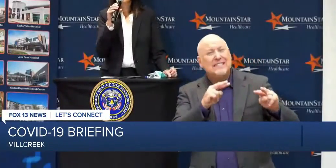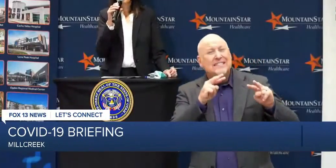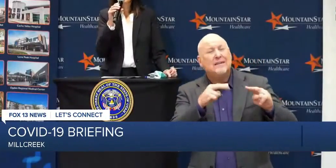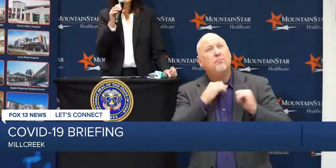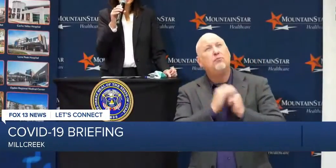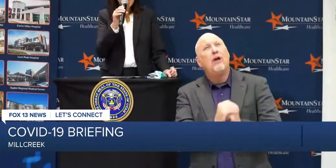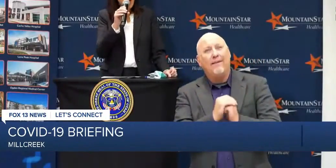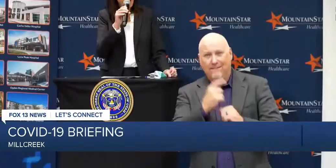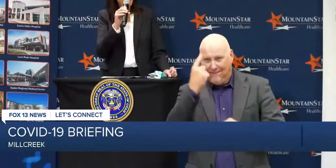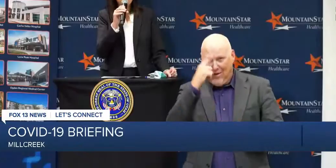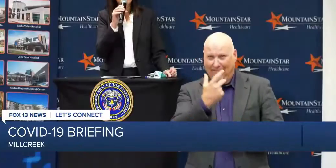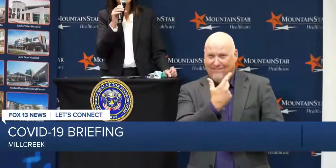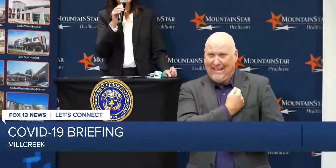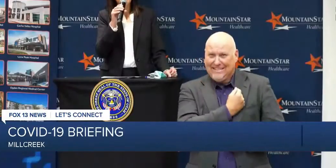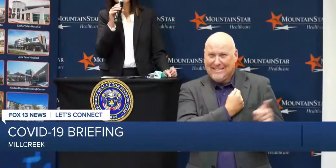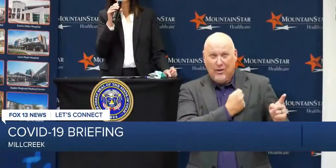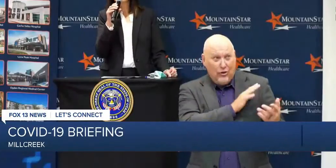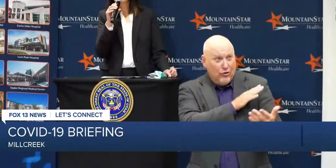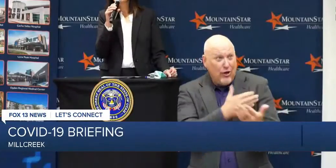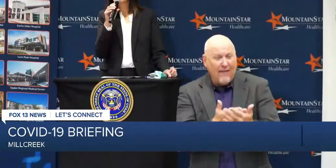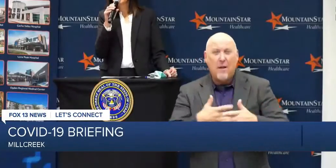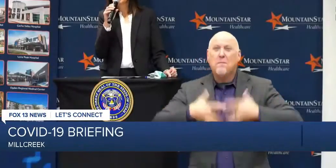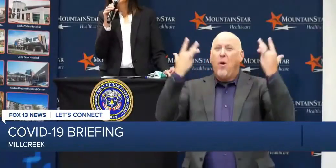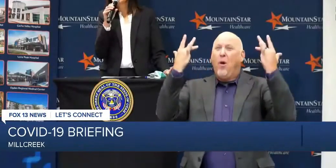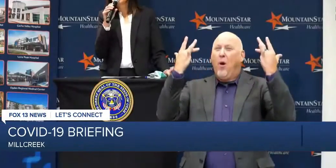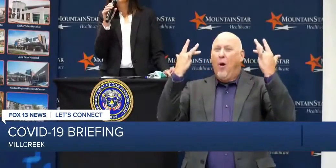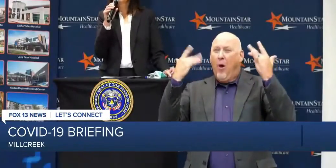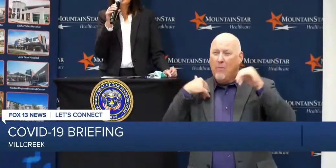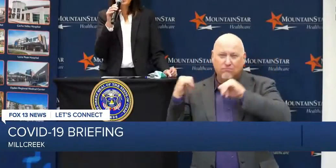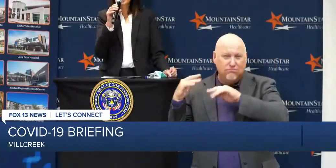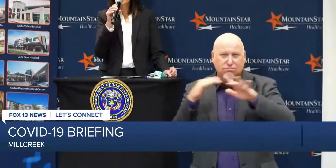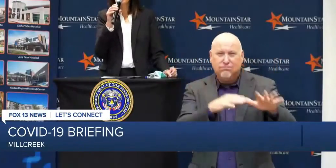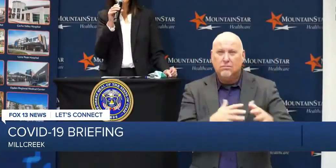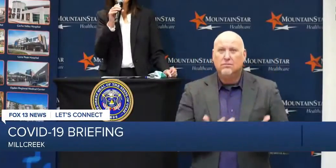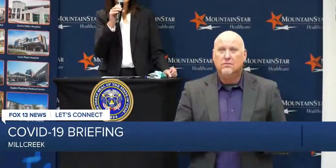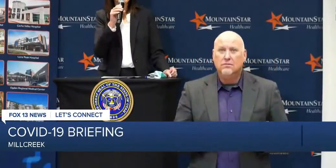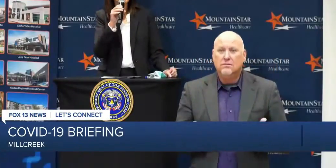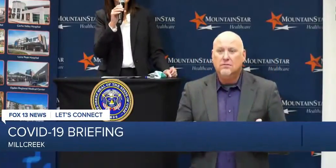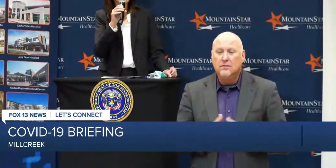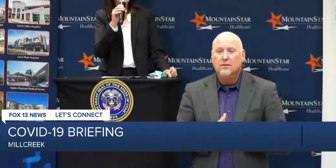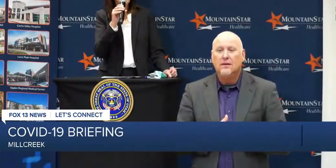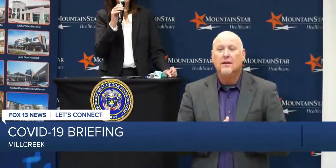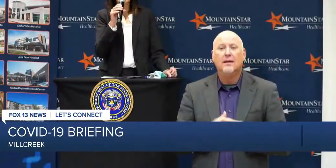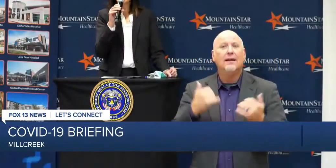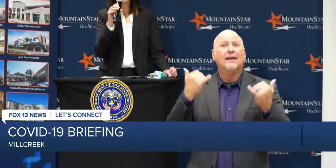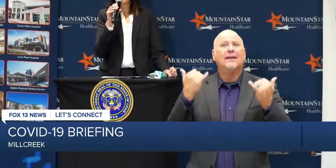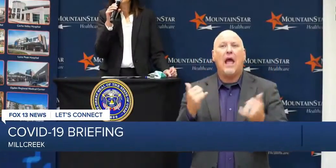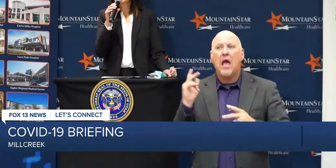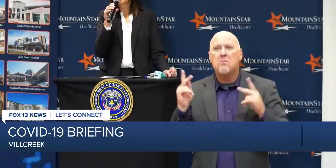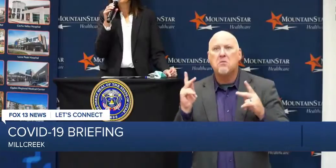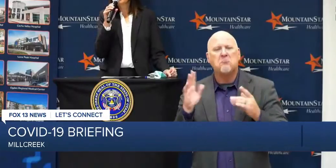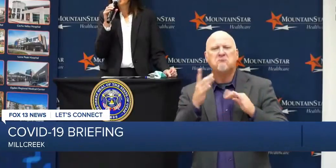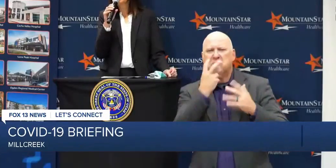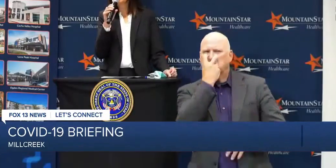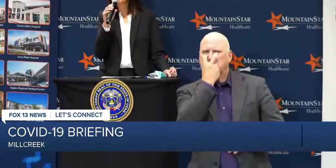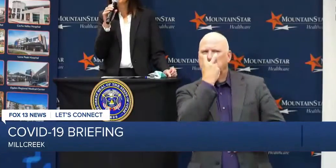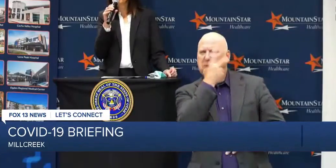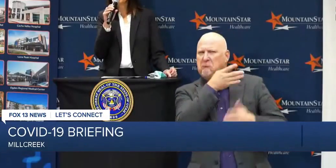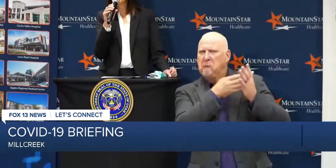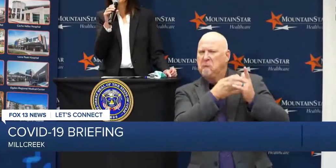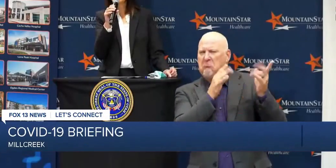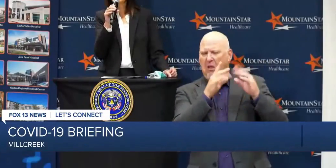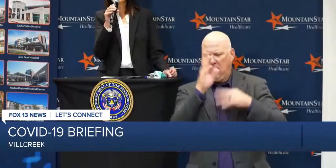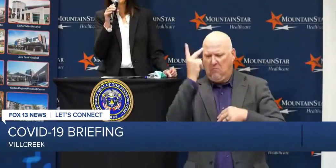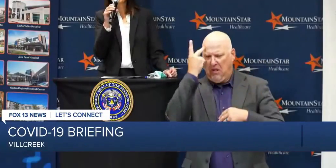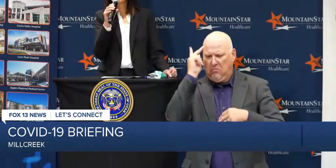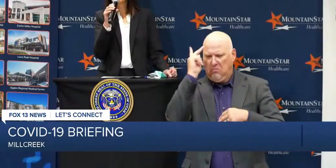And somehow that has been politicized. And somehow We've got a large portion of the population